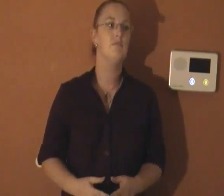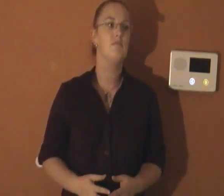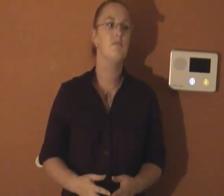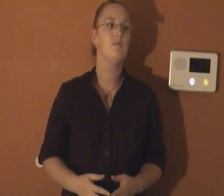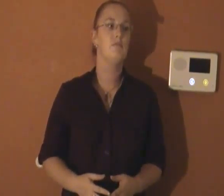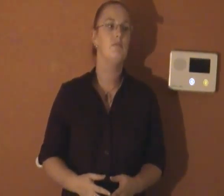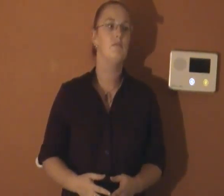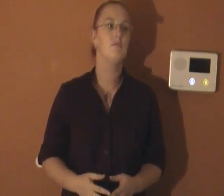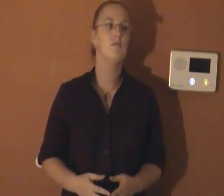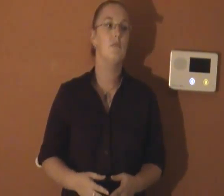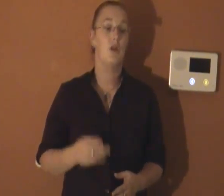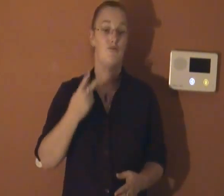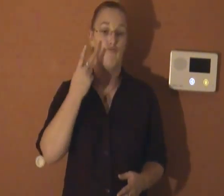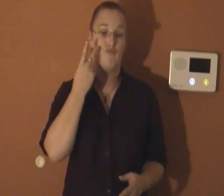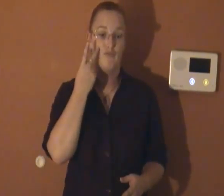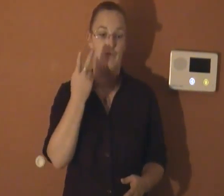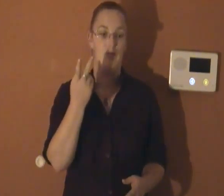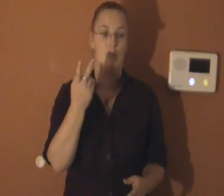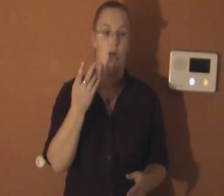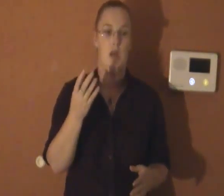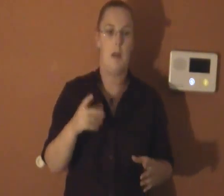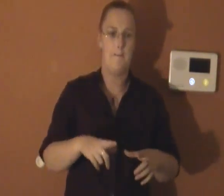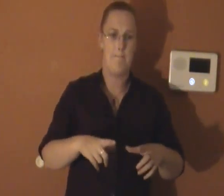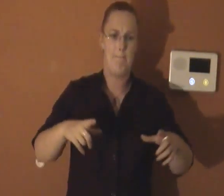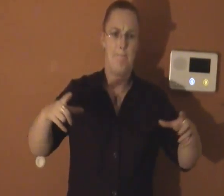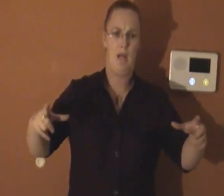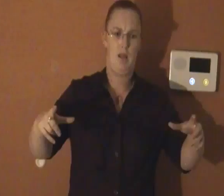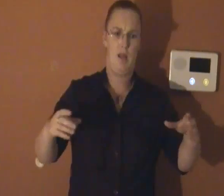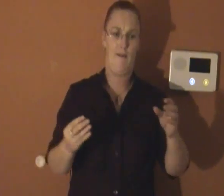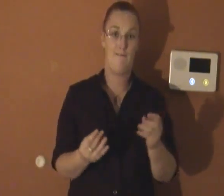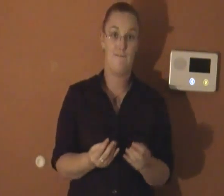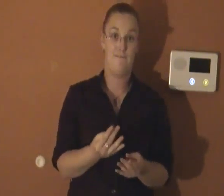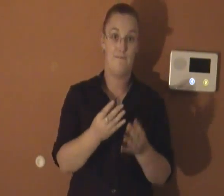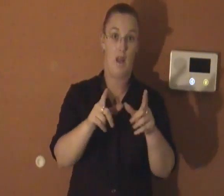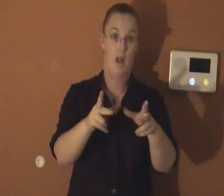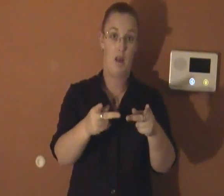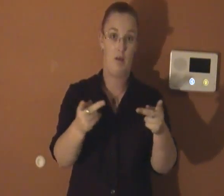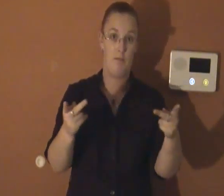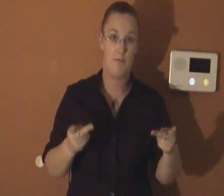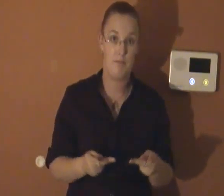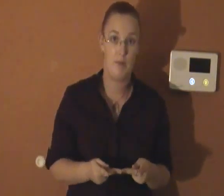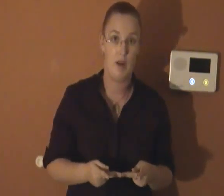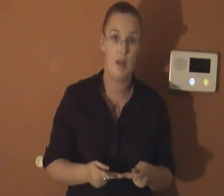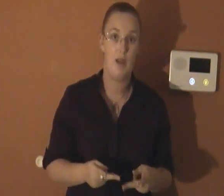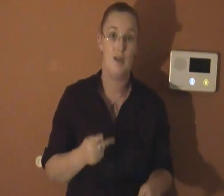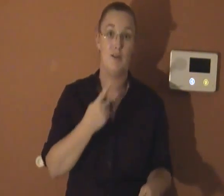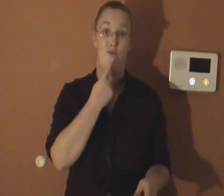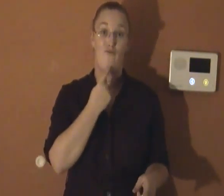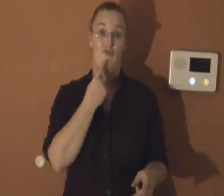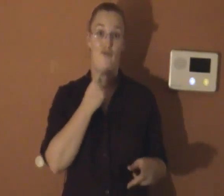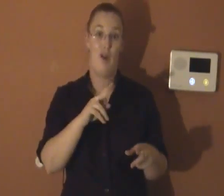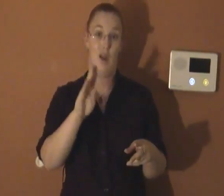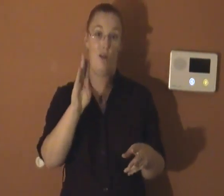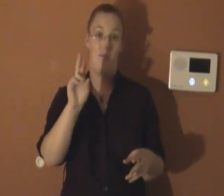because you will see a big fireplace, red brick, with a big oak beam across. Now,